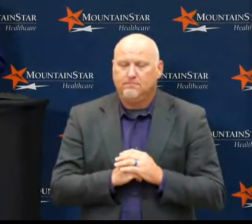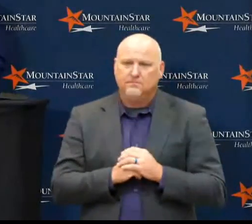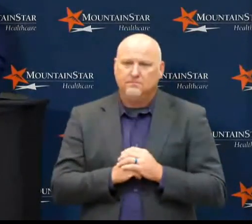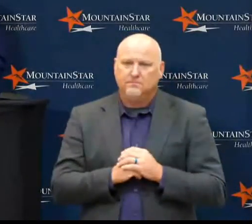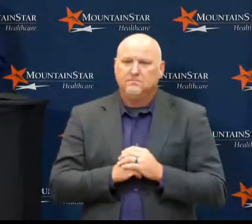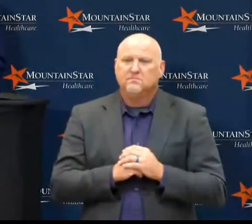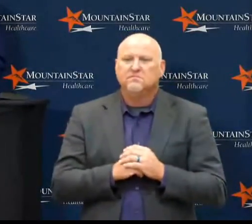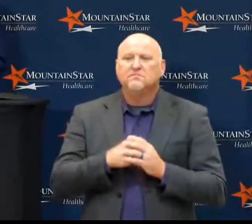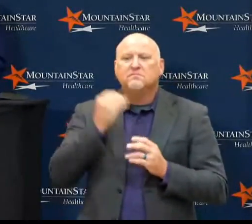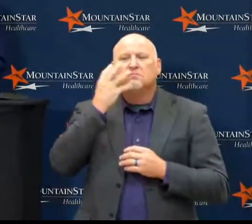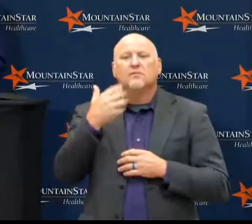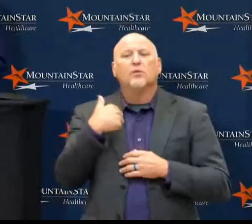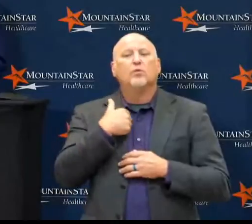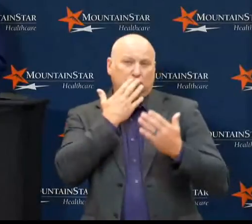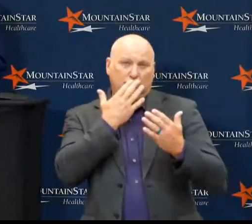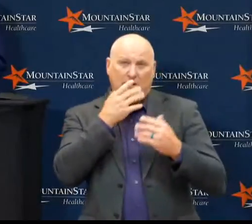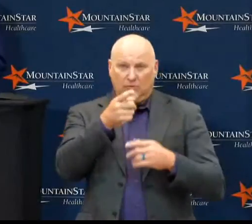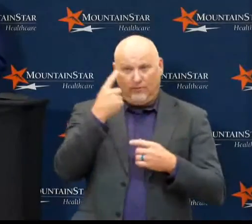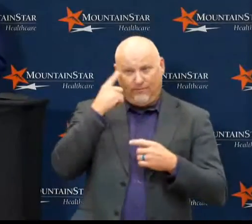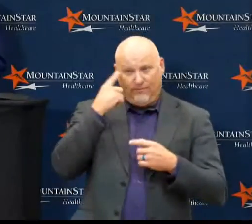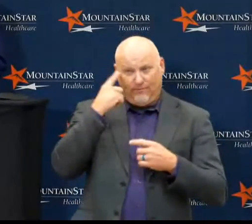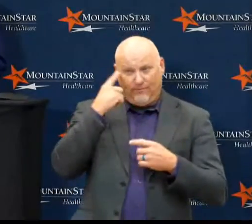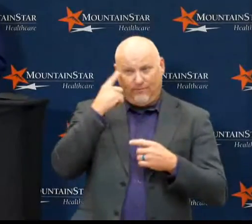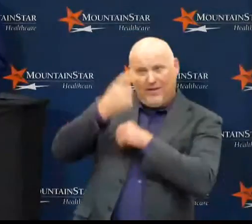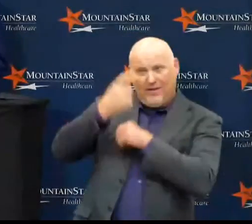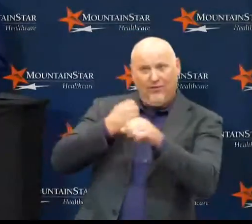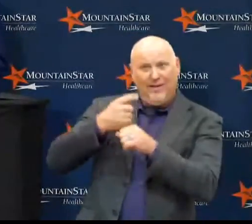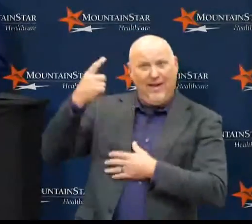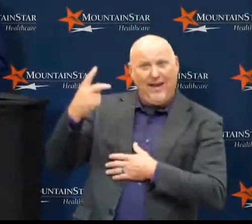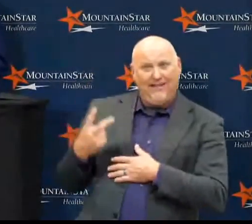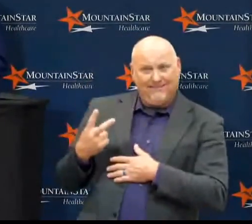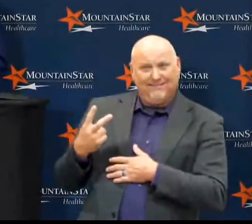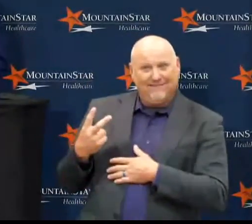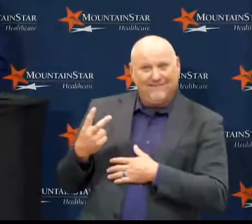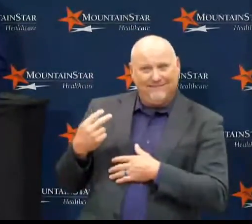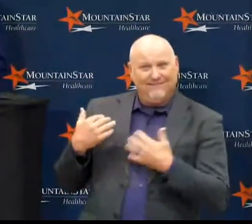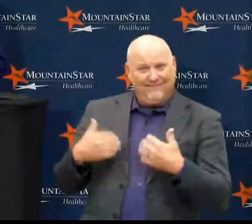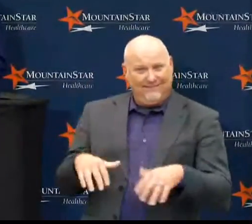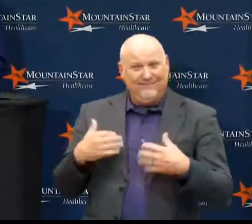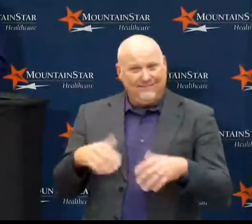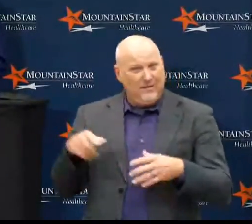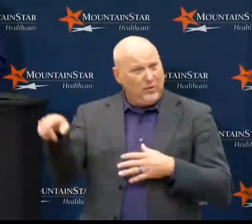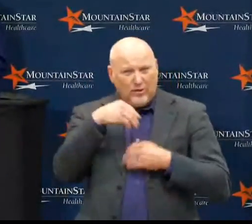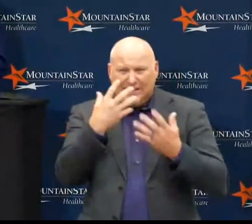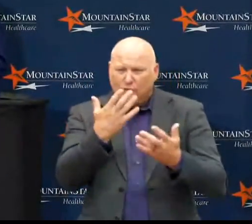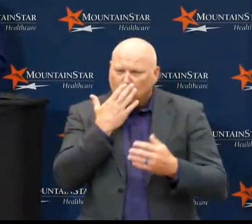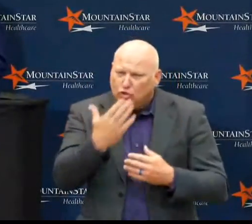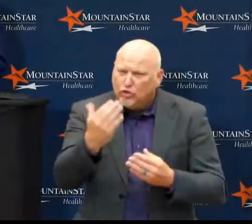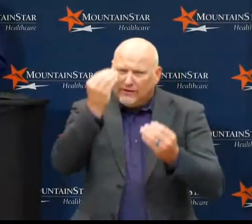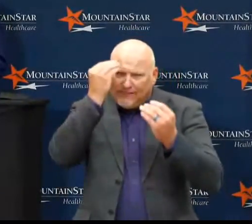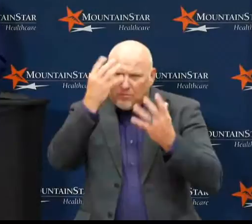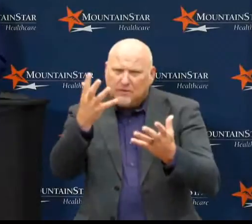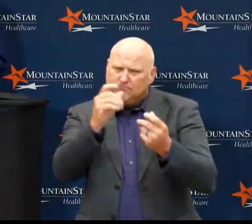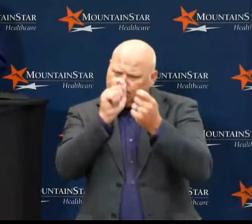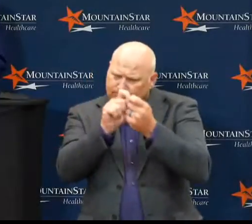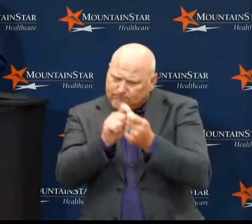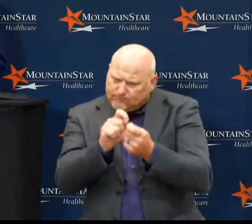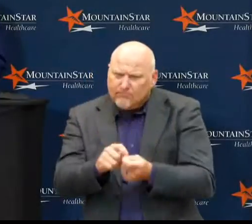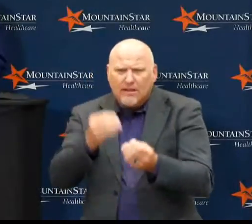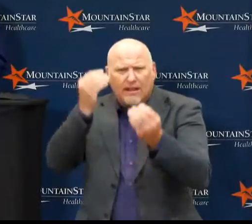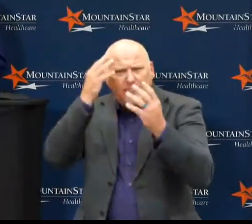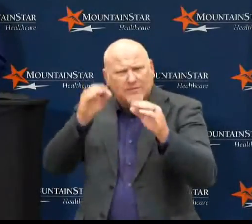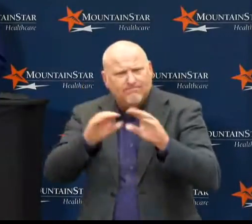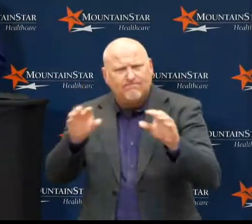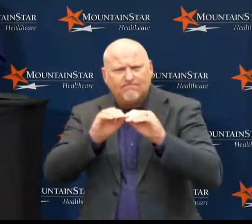past 18 months giving good and accurate information to everyone in our state. There are lots of sources of